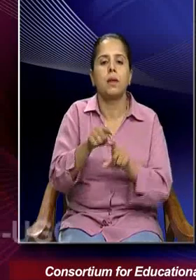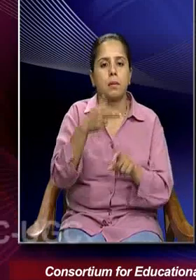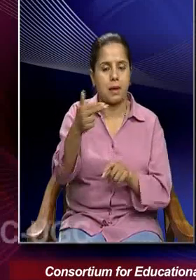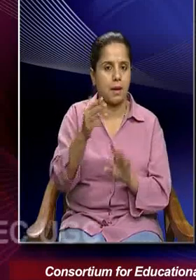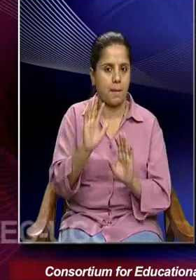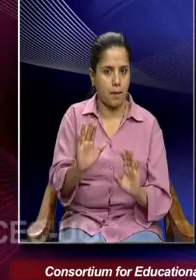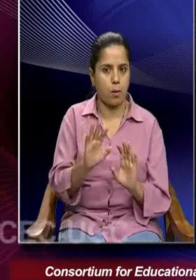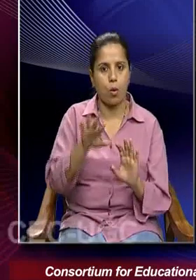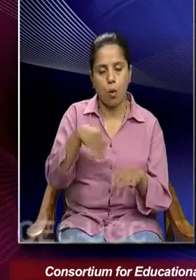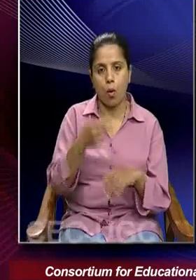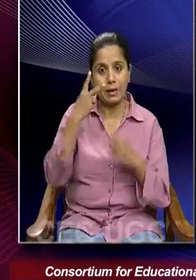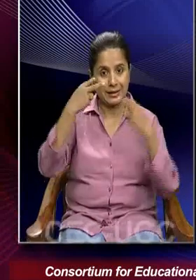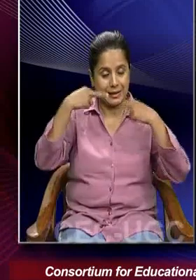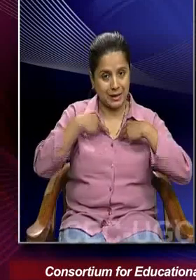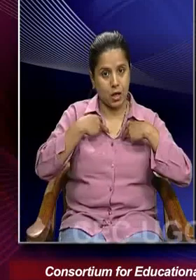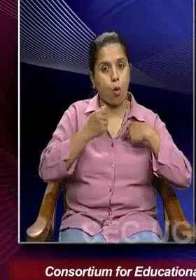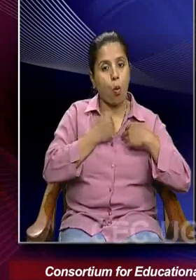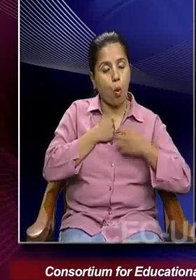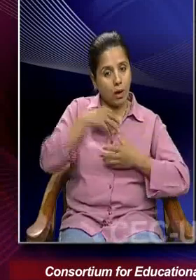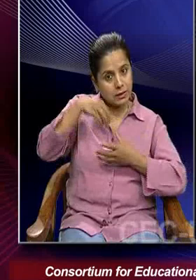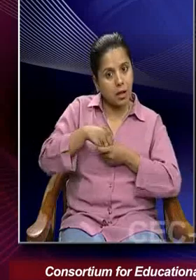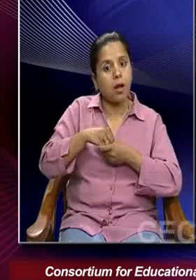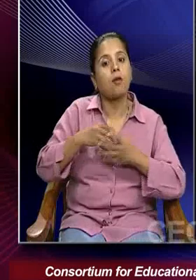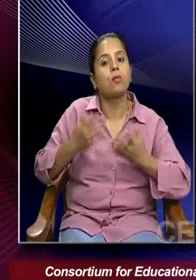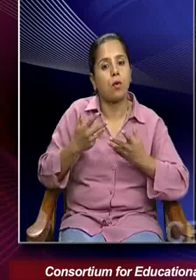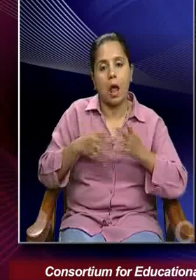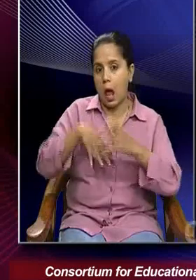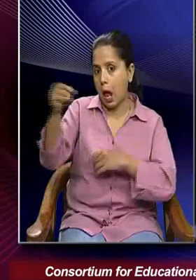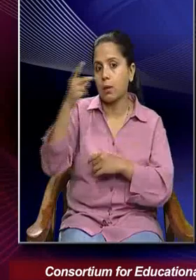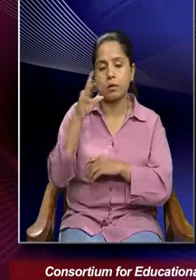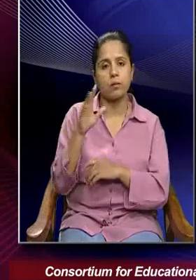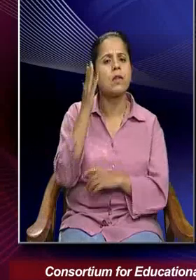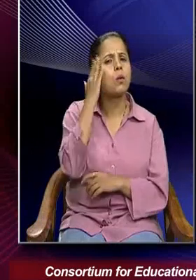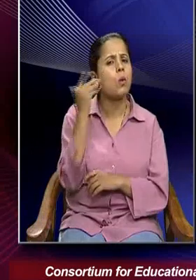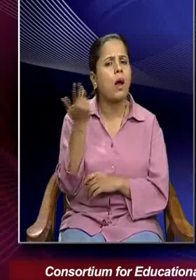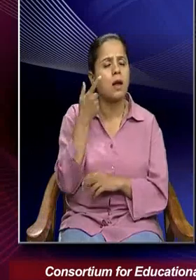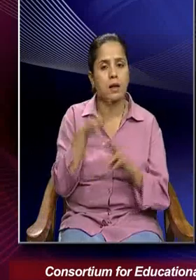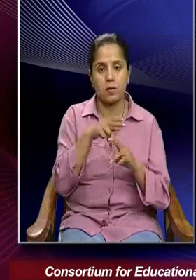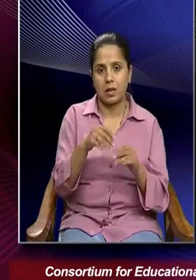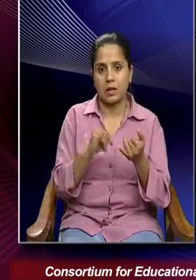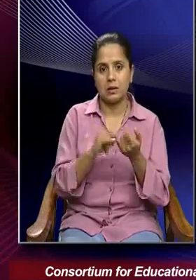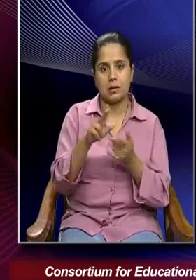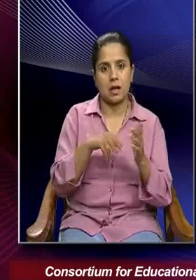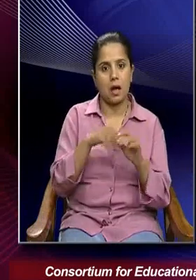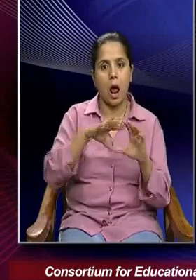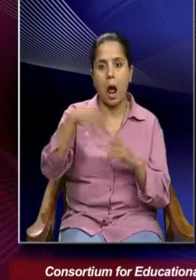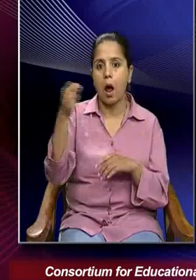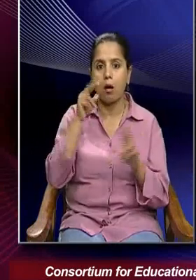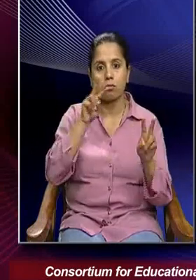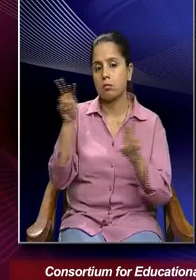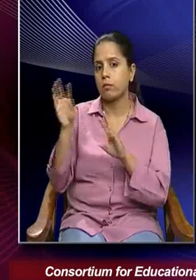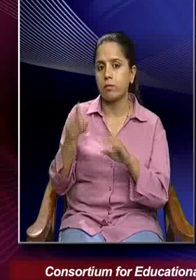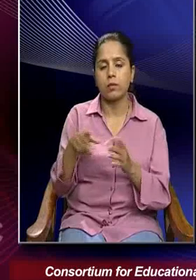moving inwards. Why? Because if the senses are going outwards, they have